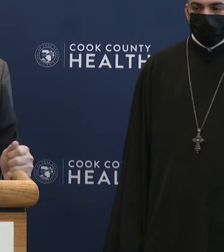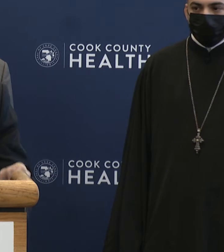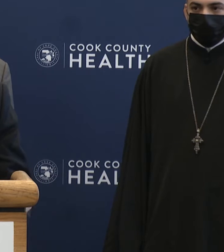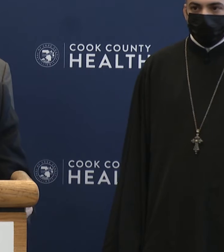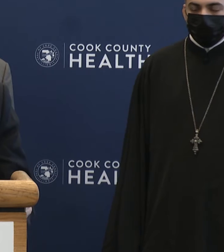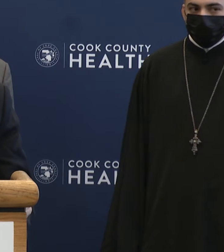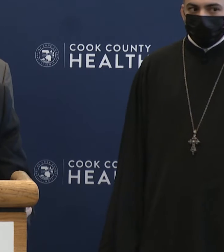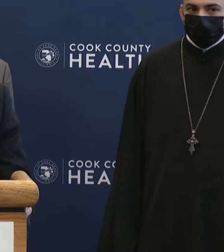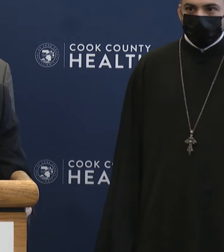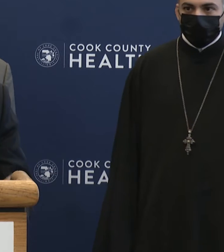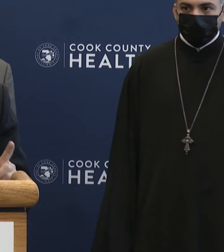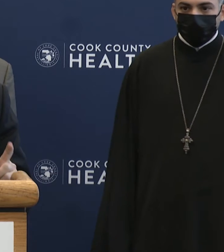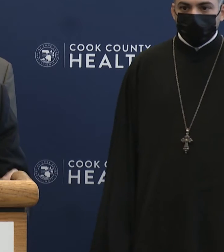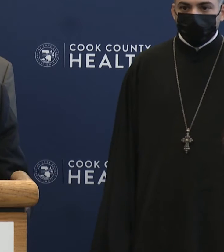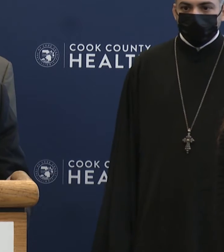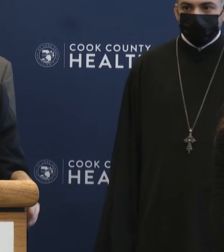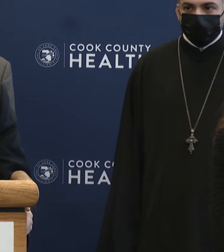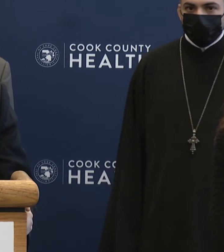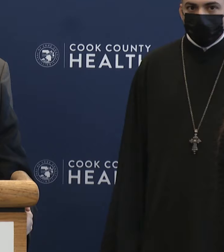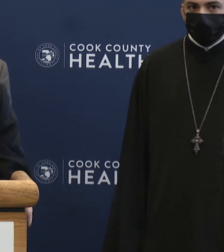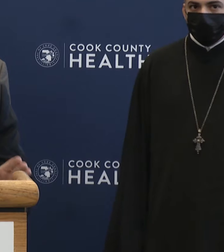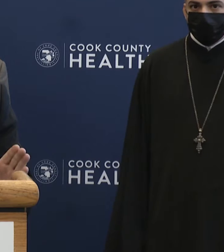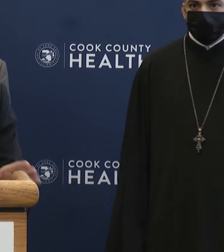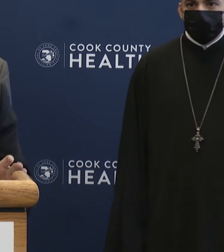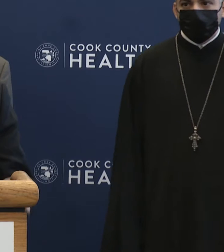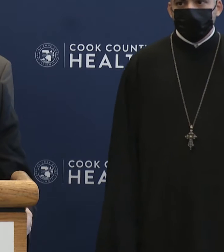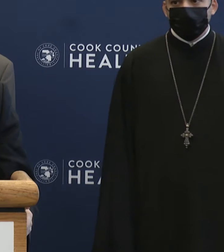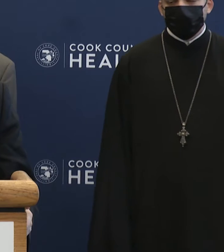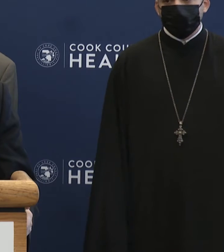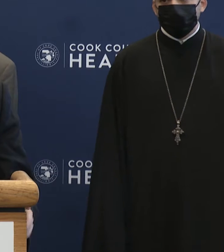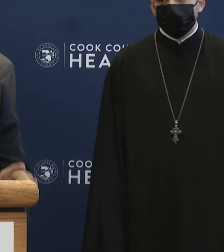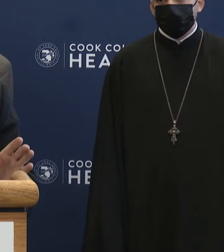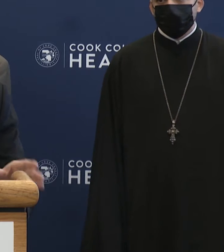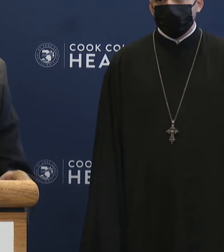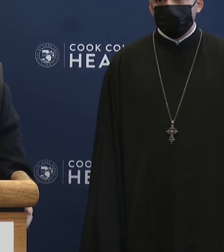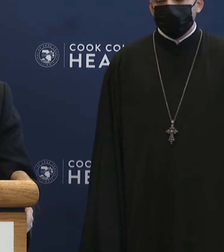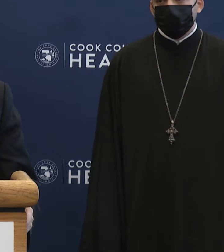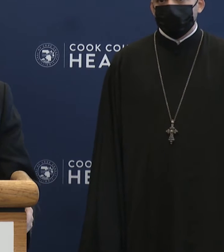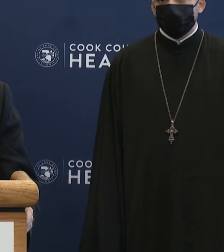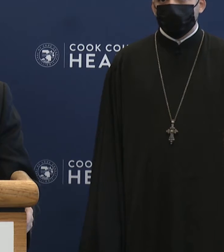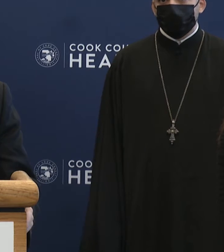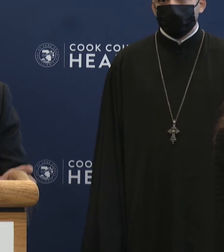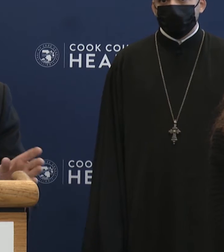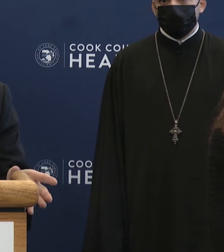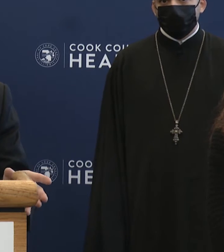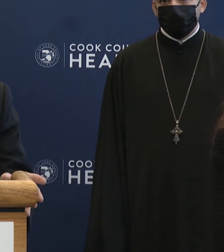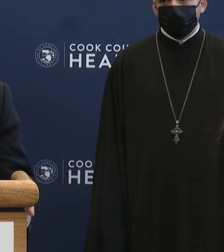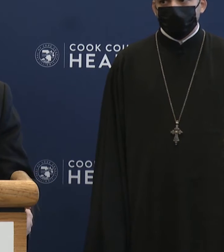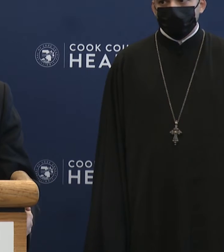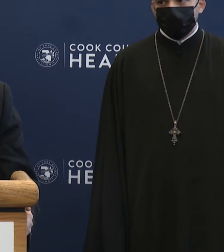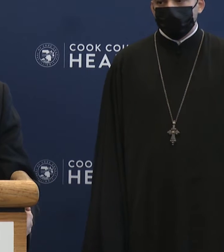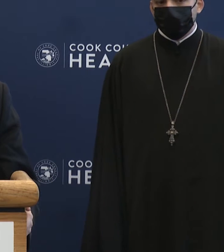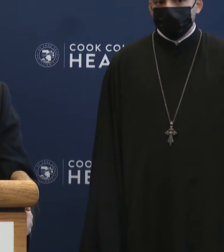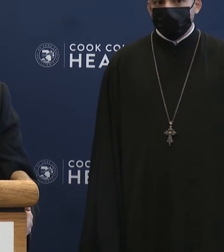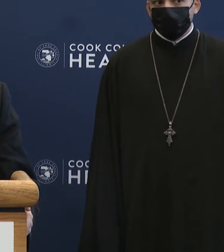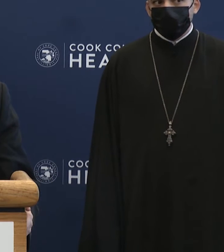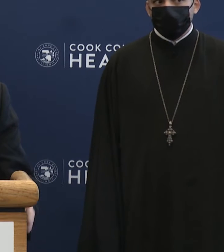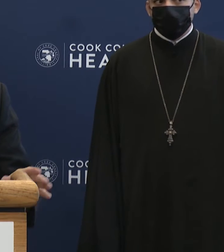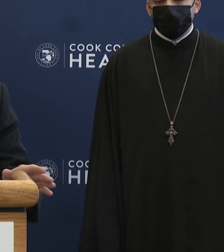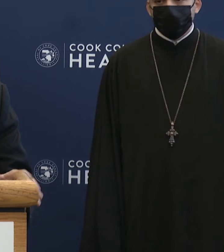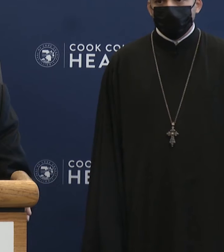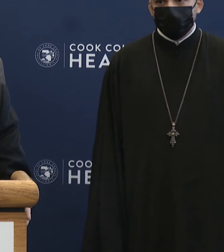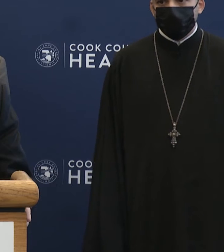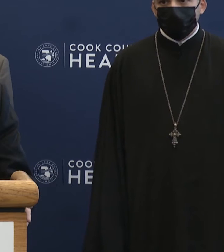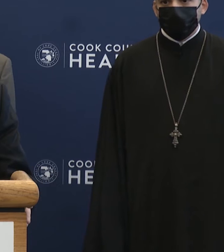aussi pour la flu. C'est très important et c'est la volonté de Dieu pour nous et